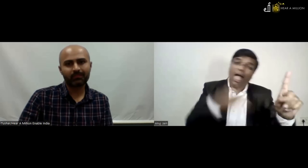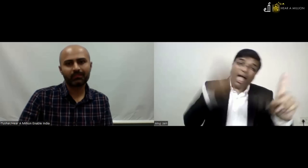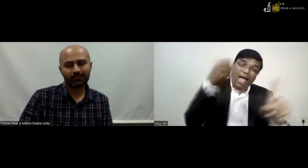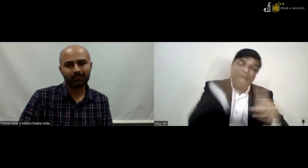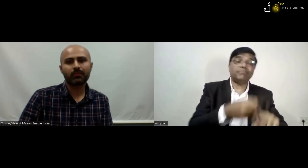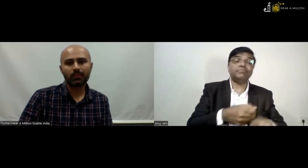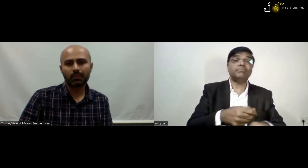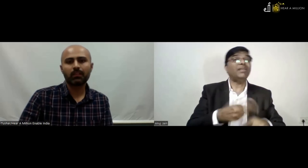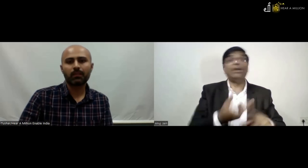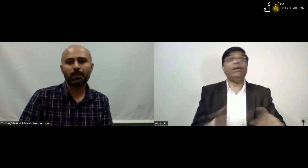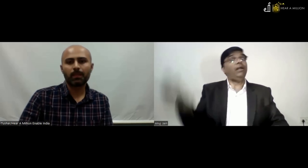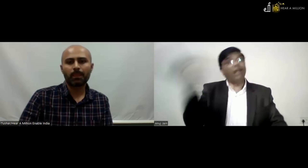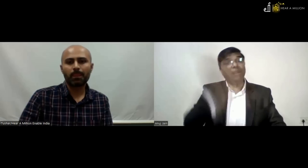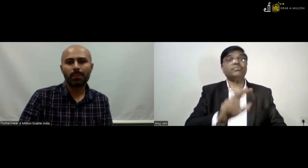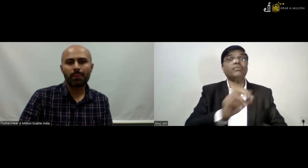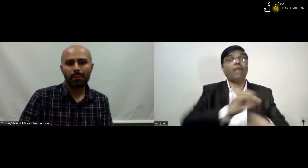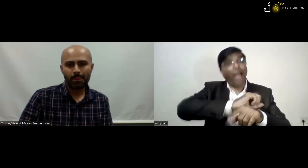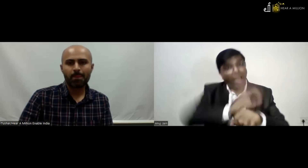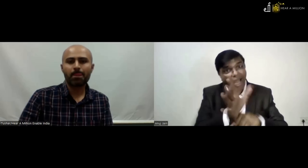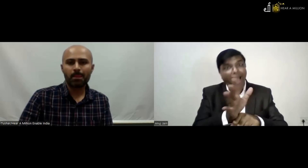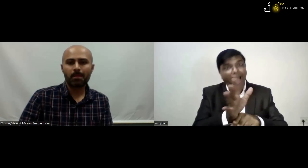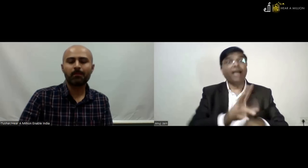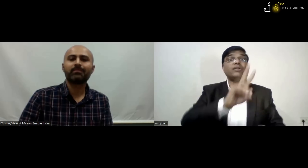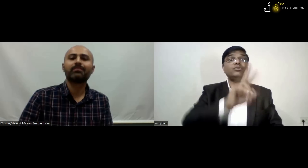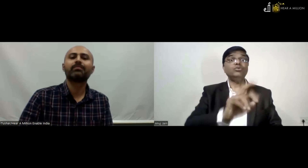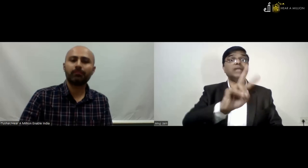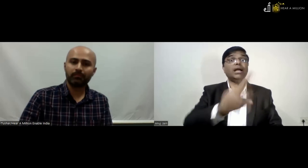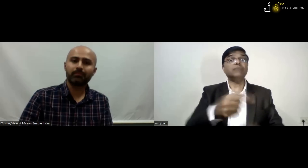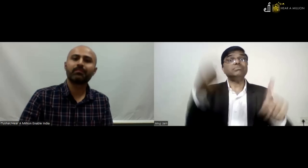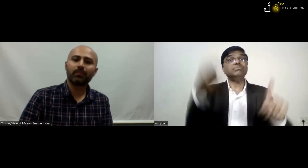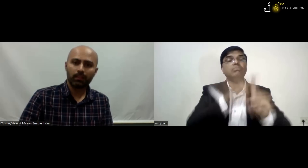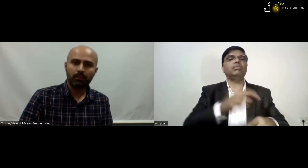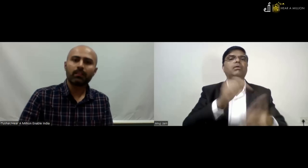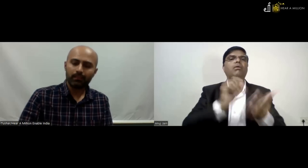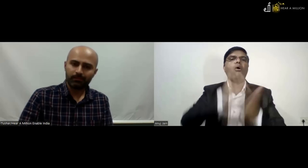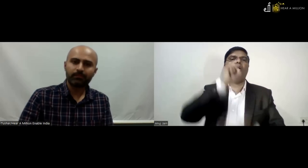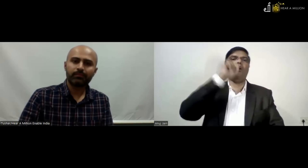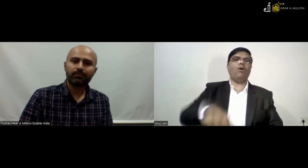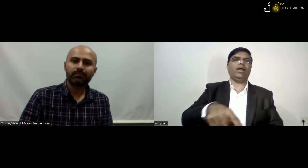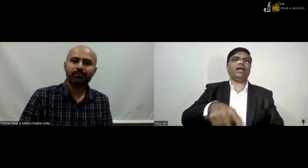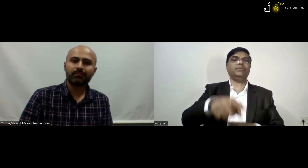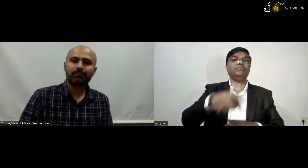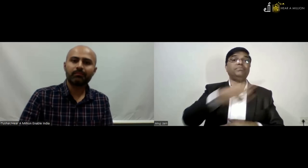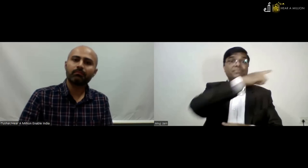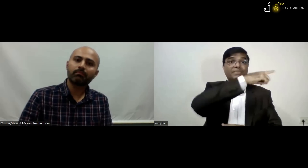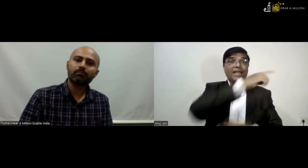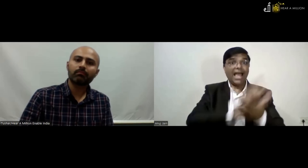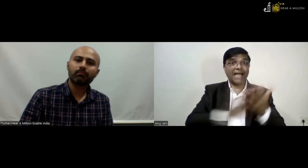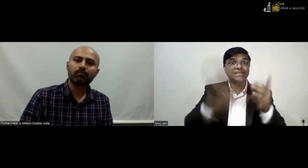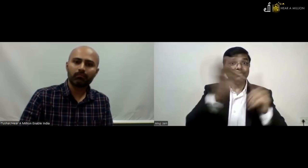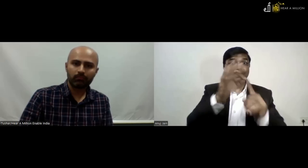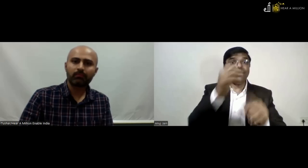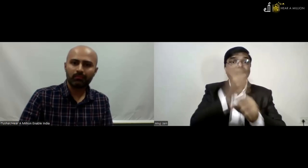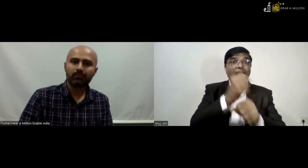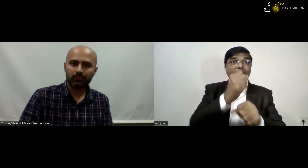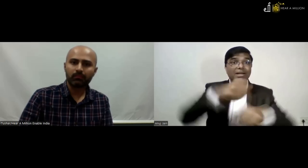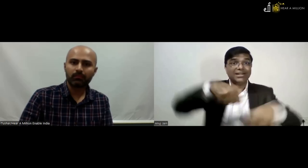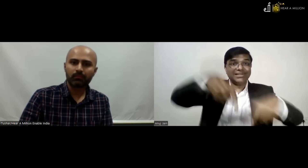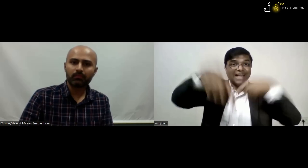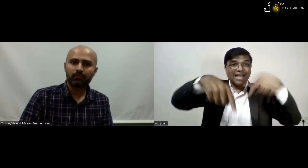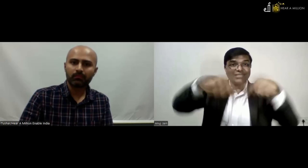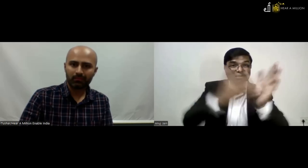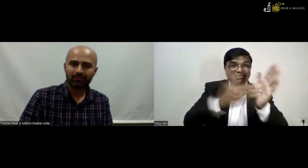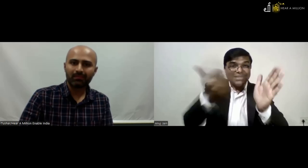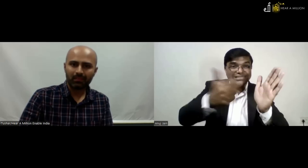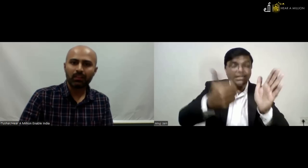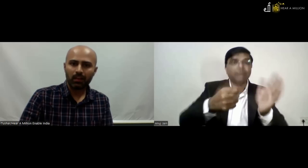long time. Even during COVID, they kept on trying. 2020, 2021, and finally there was an order